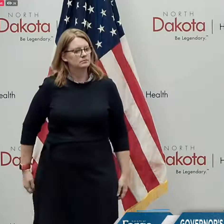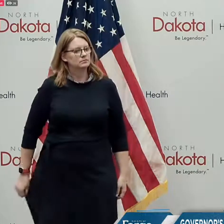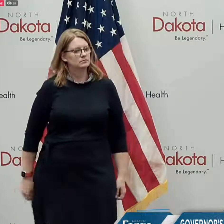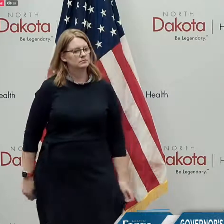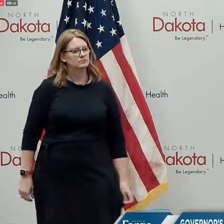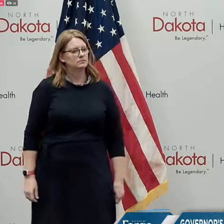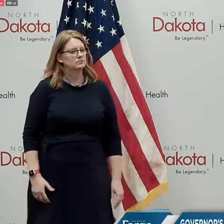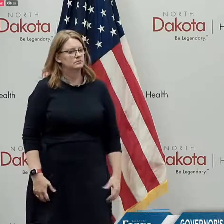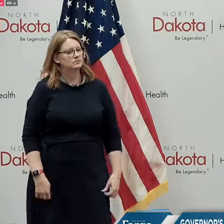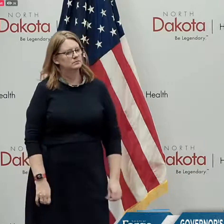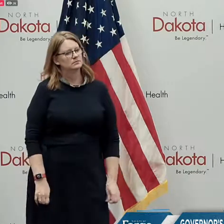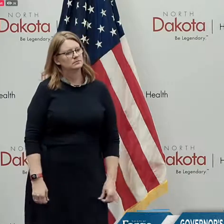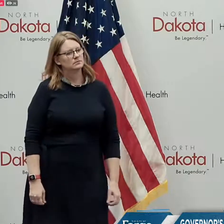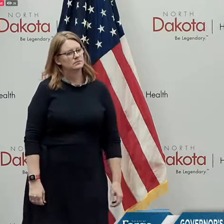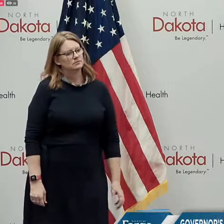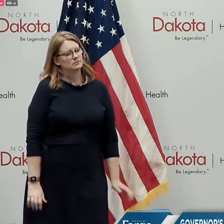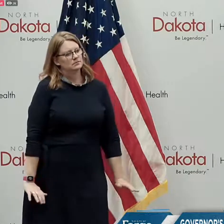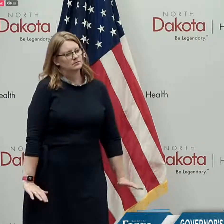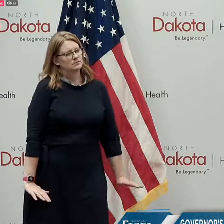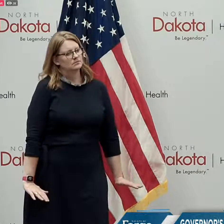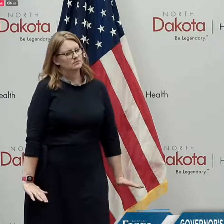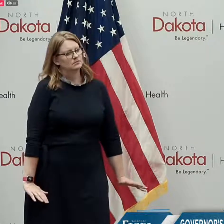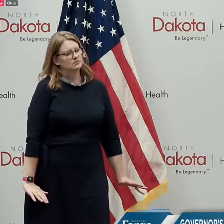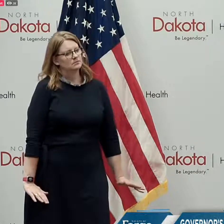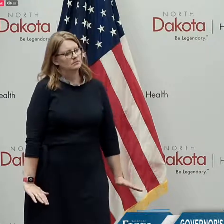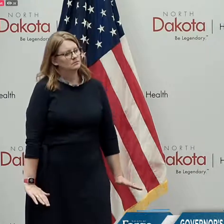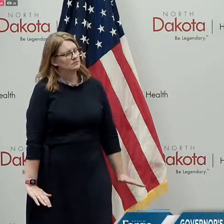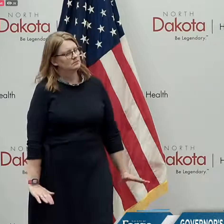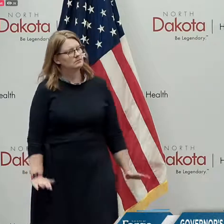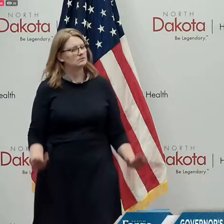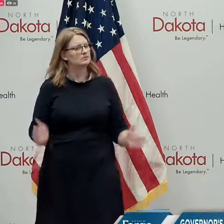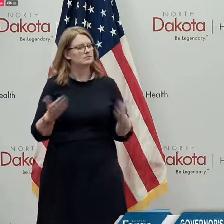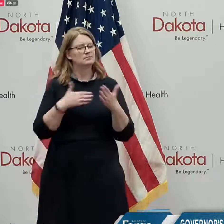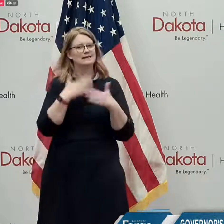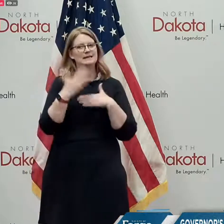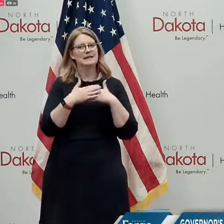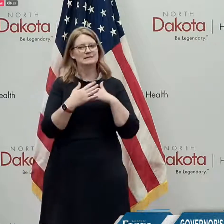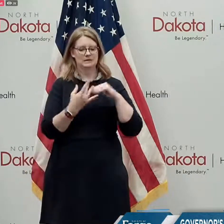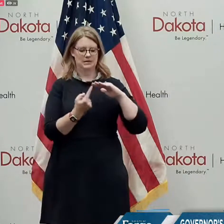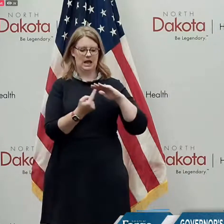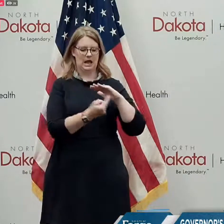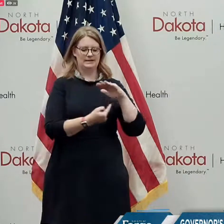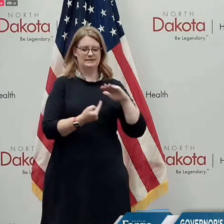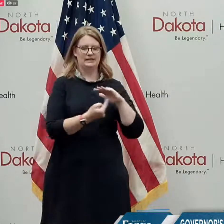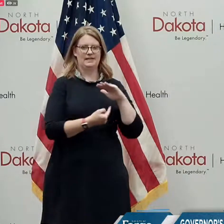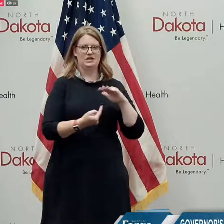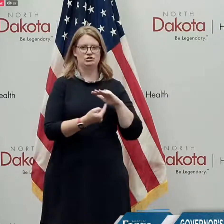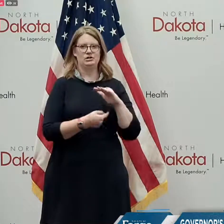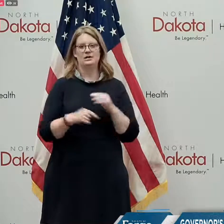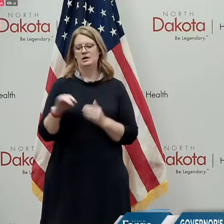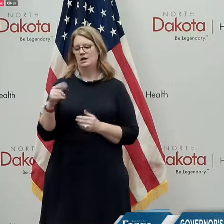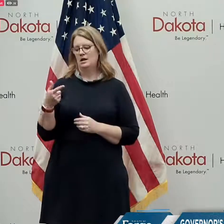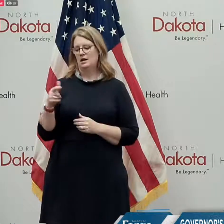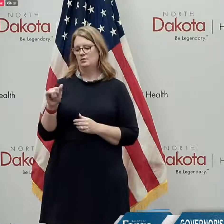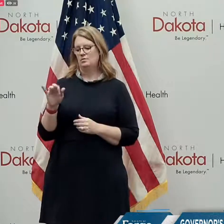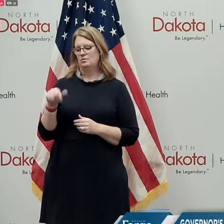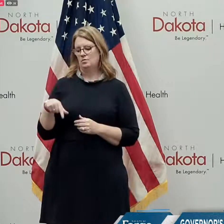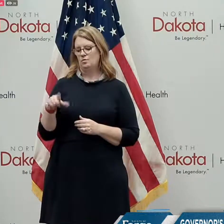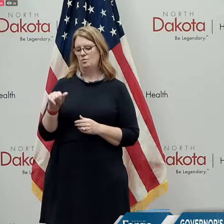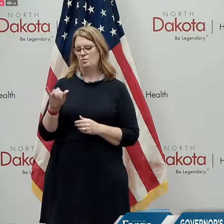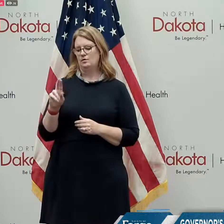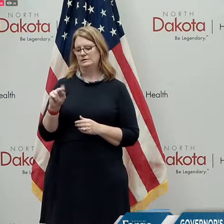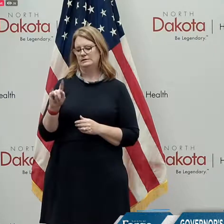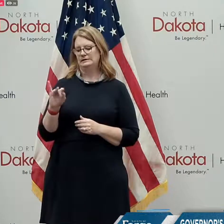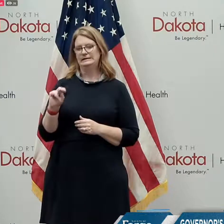next up that we're going to talk about is isolation and quarantine reminder. And we've talked a lot